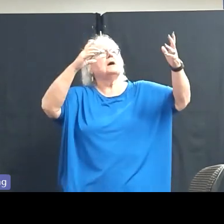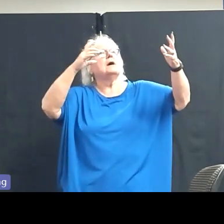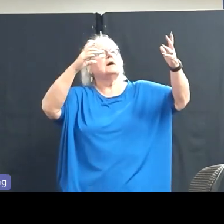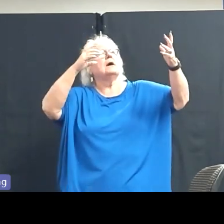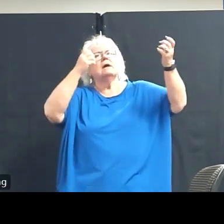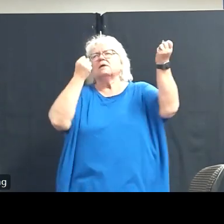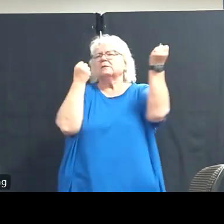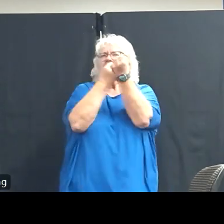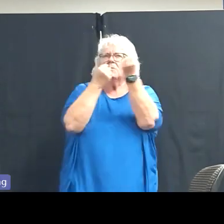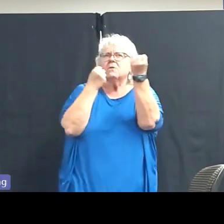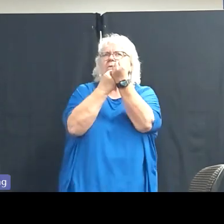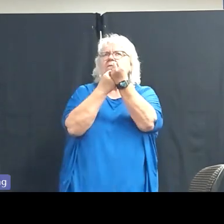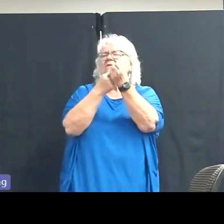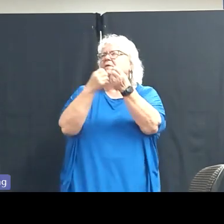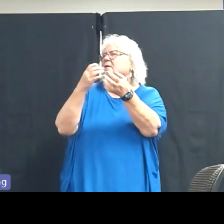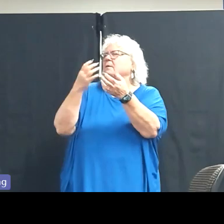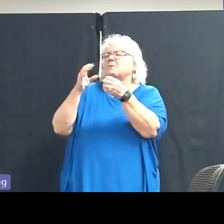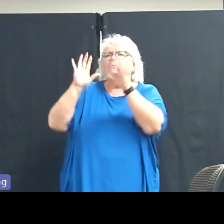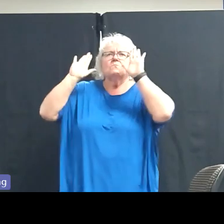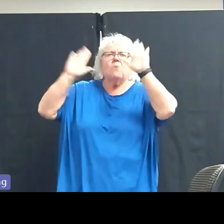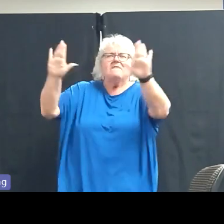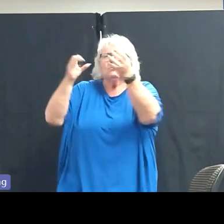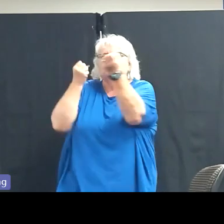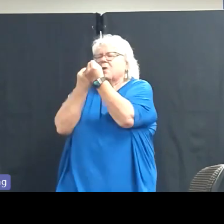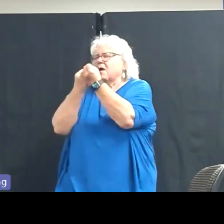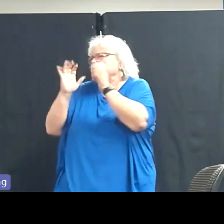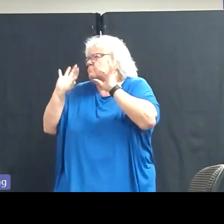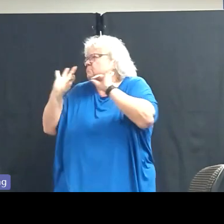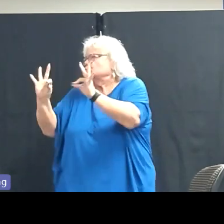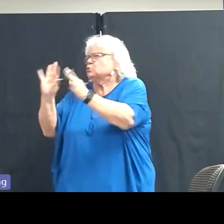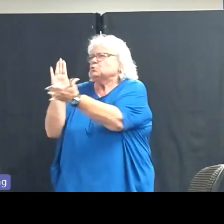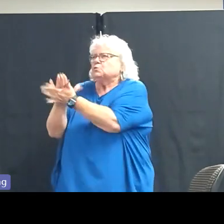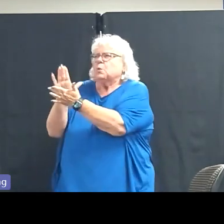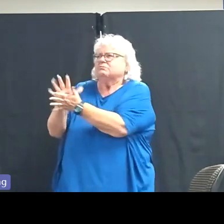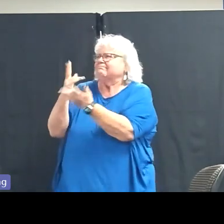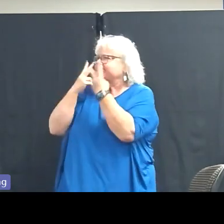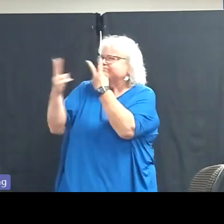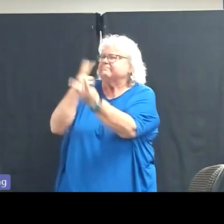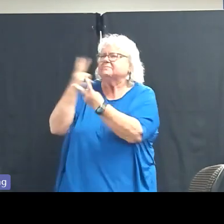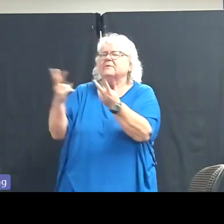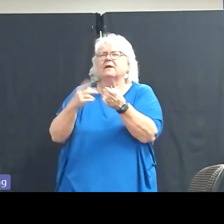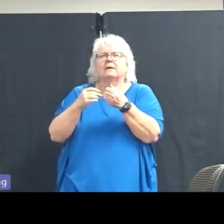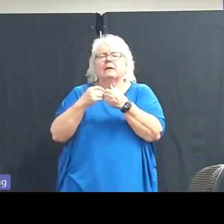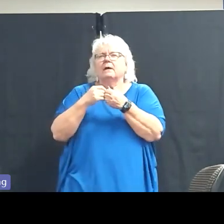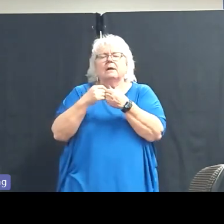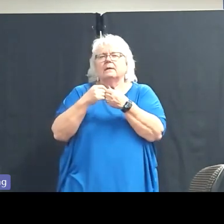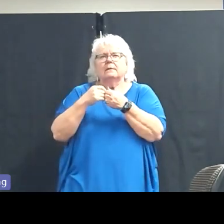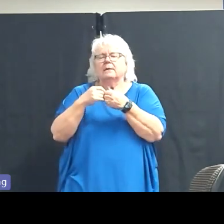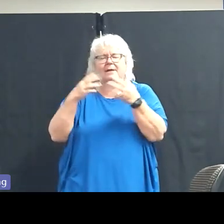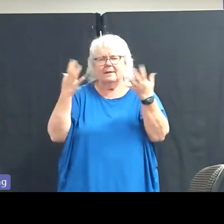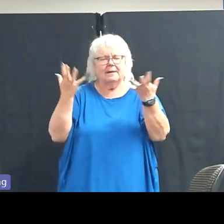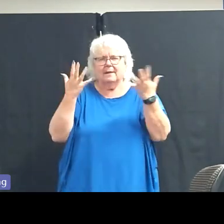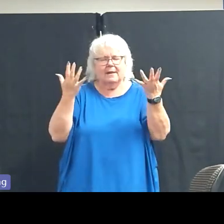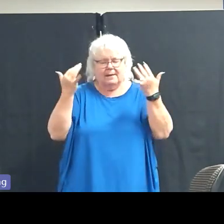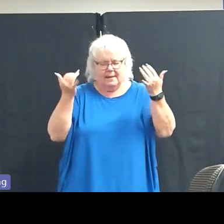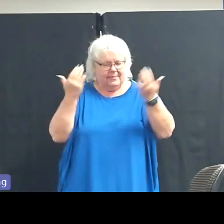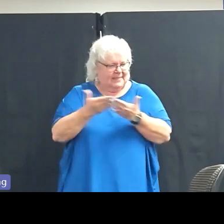board. Because when I think about it, I think about it would be a great support, more visibility